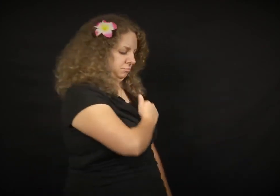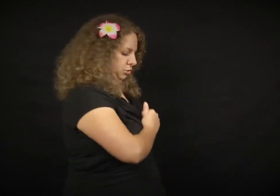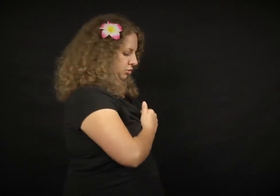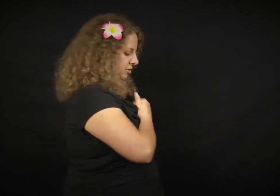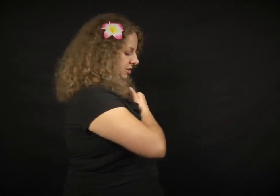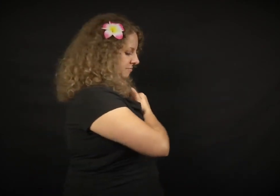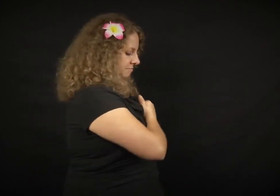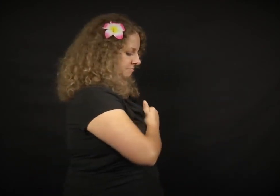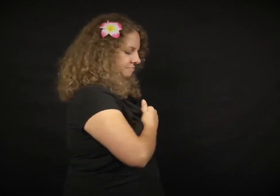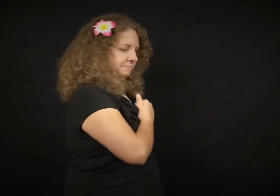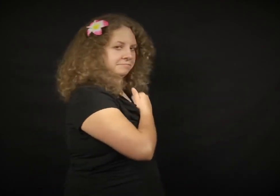Sorry.